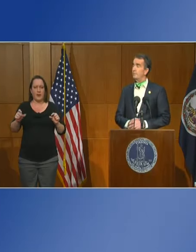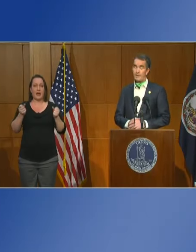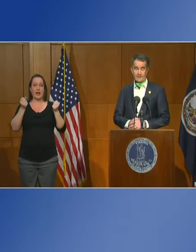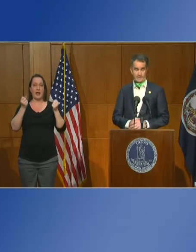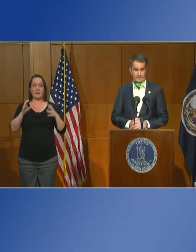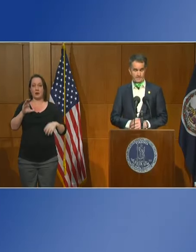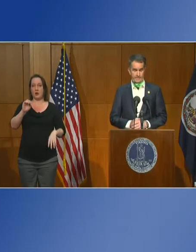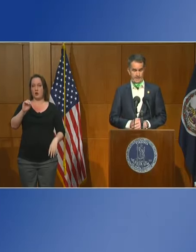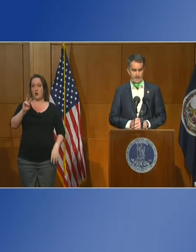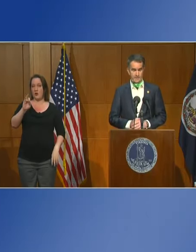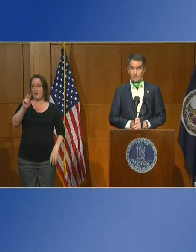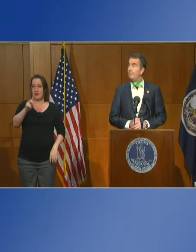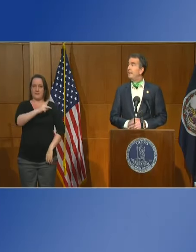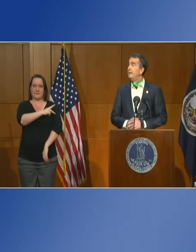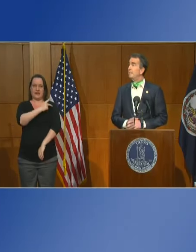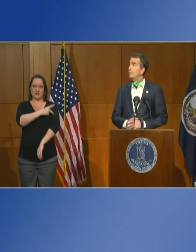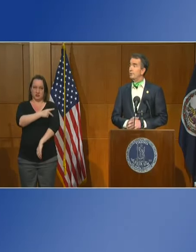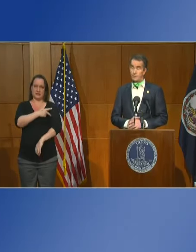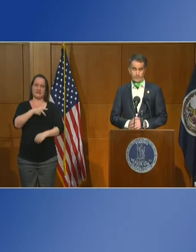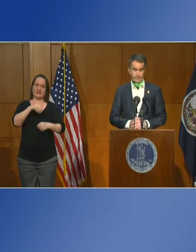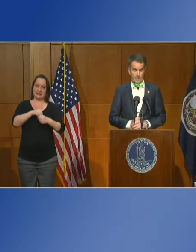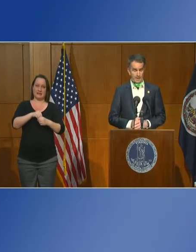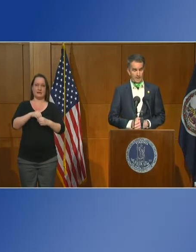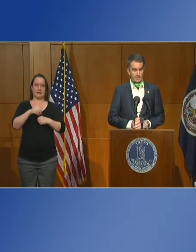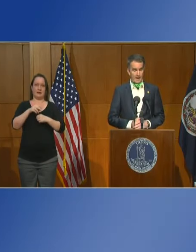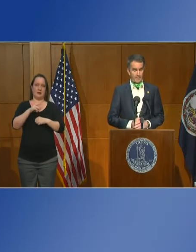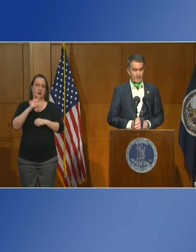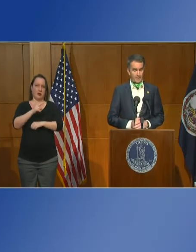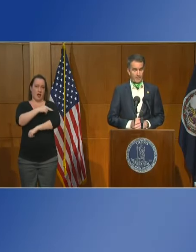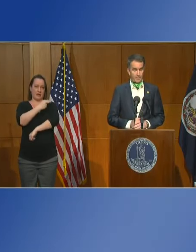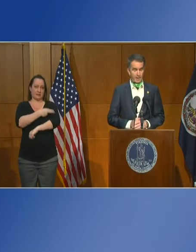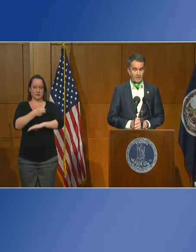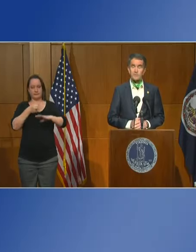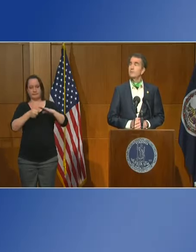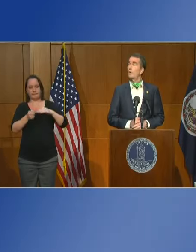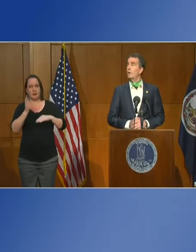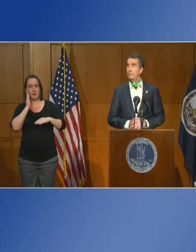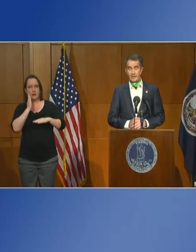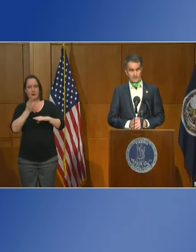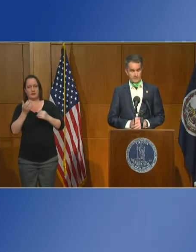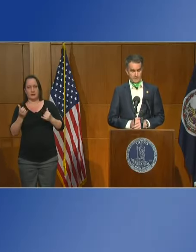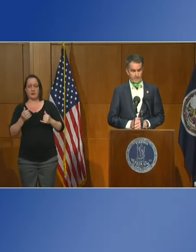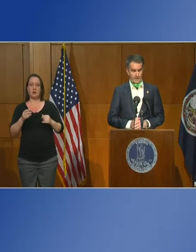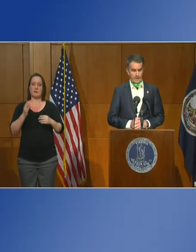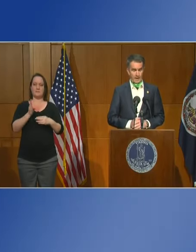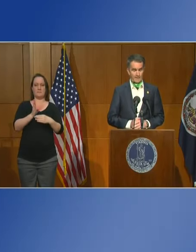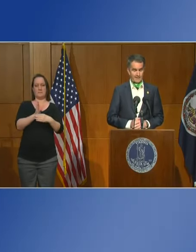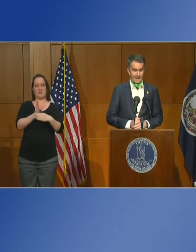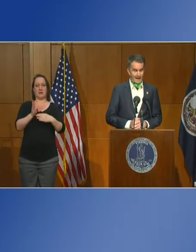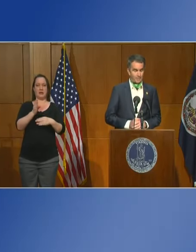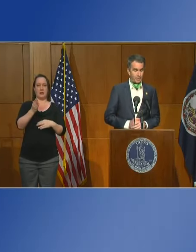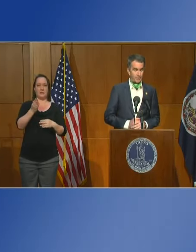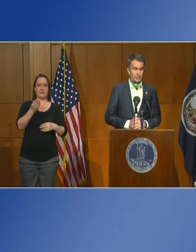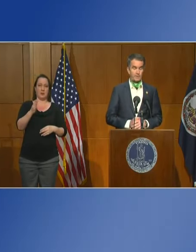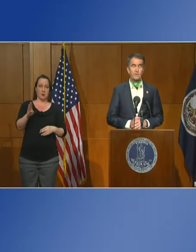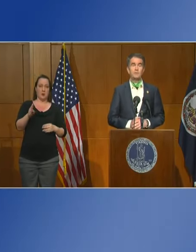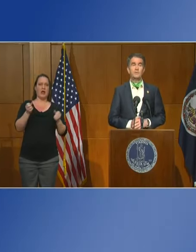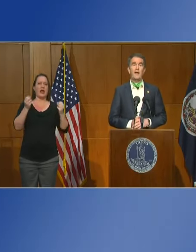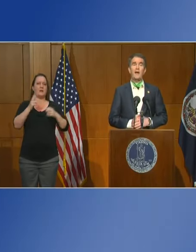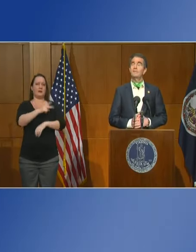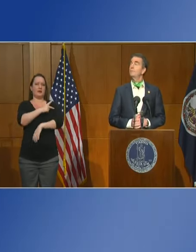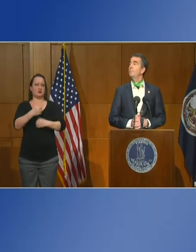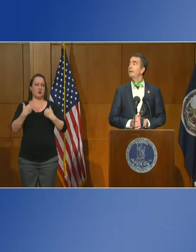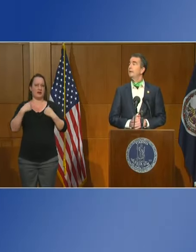hospital beds. The medium blue is how many other patients are in beds. And the light blue is